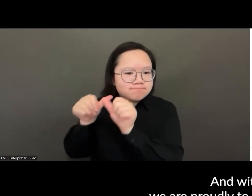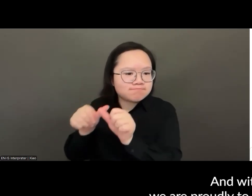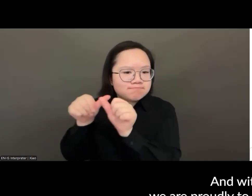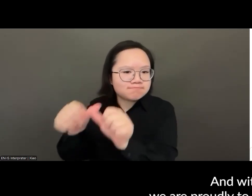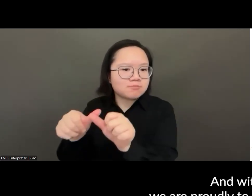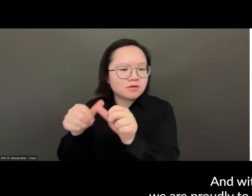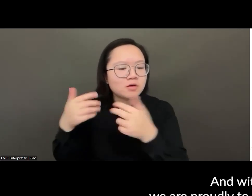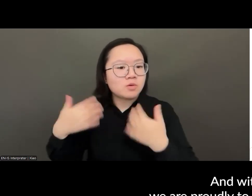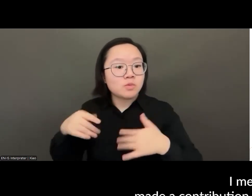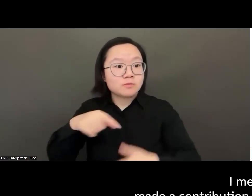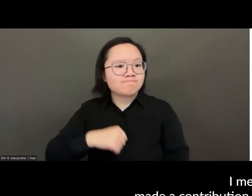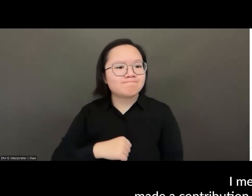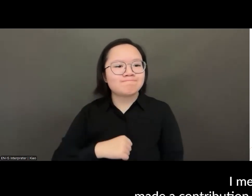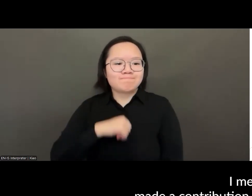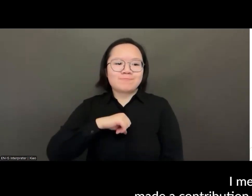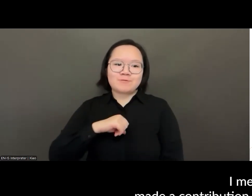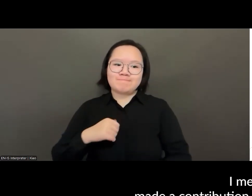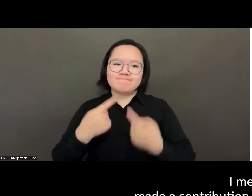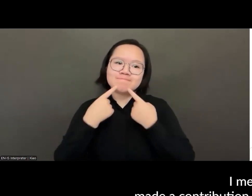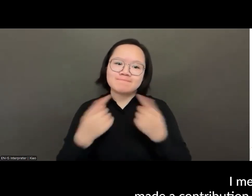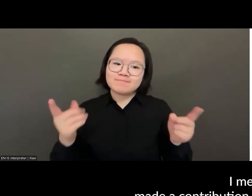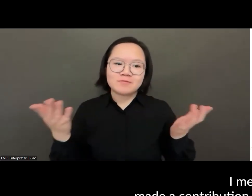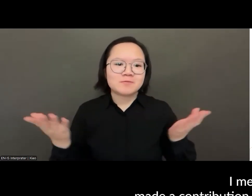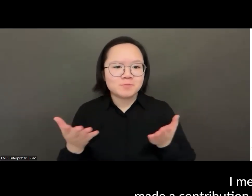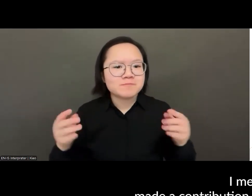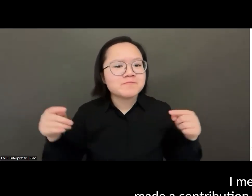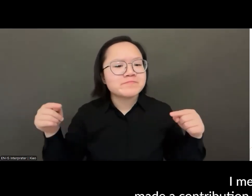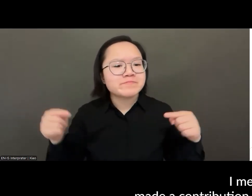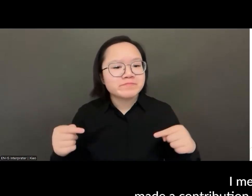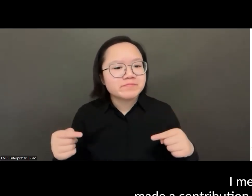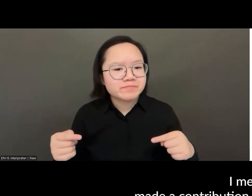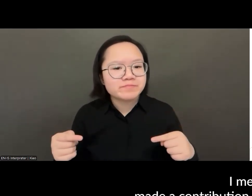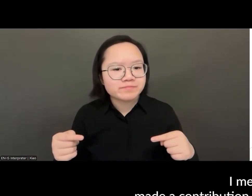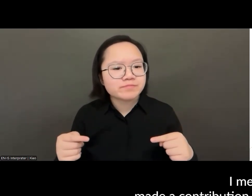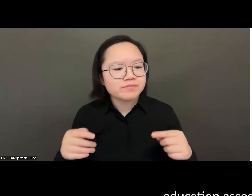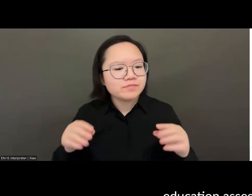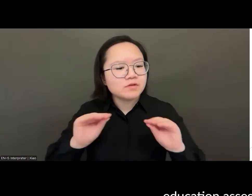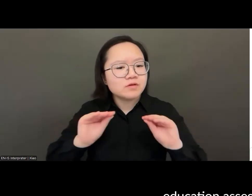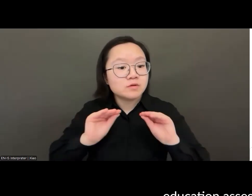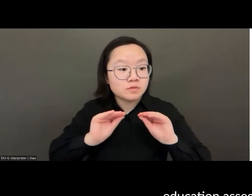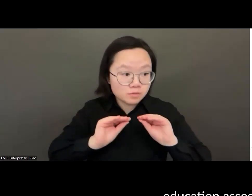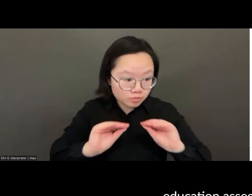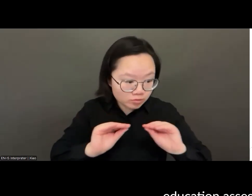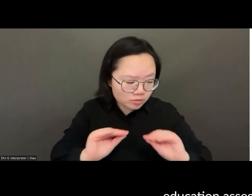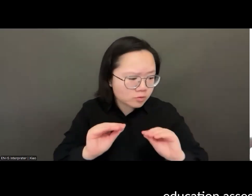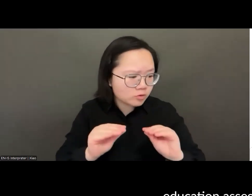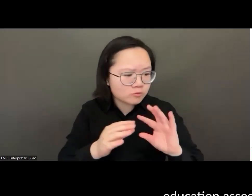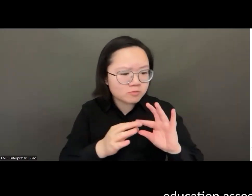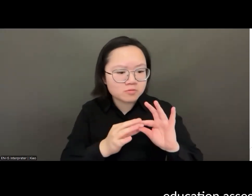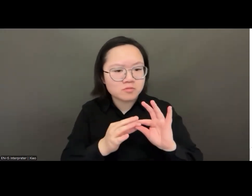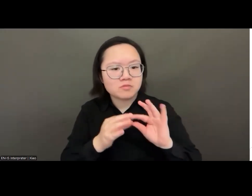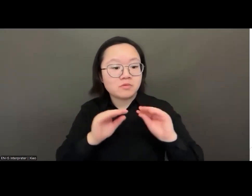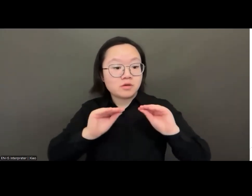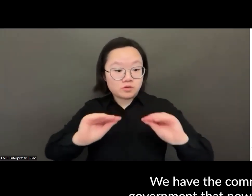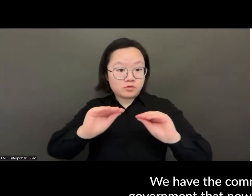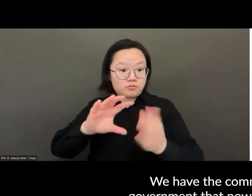we have, made a contribution to ensuring that the education assessment